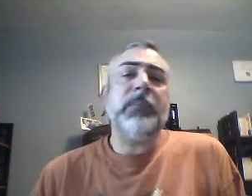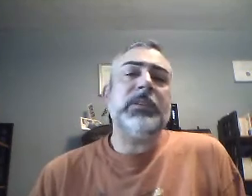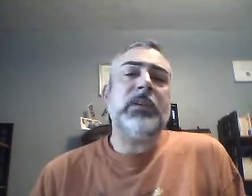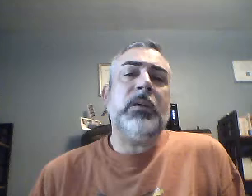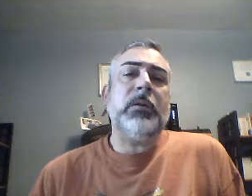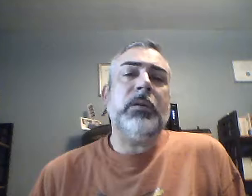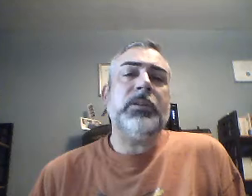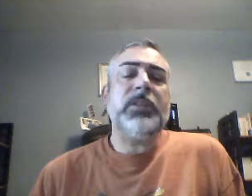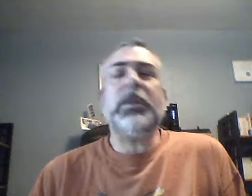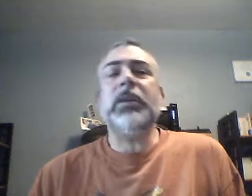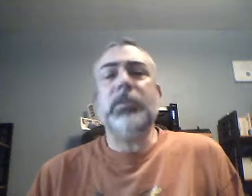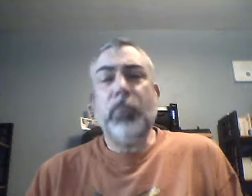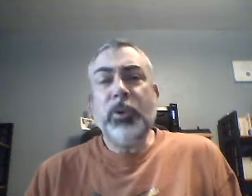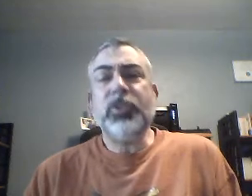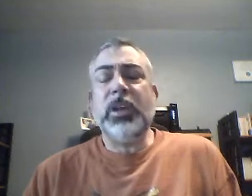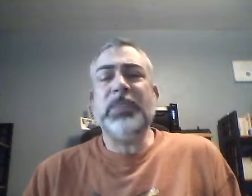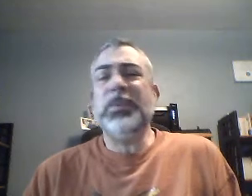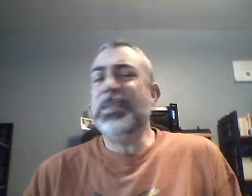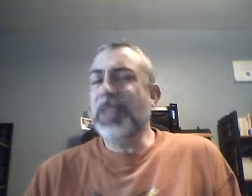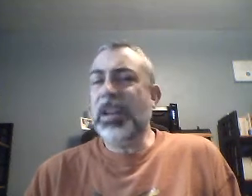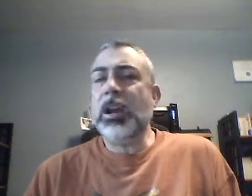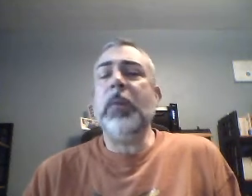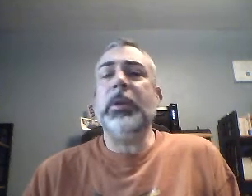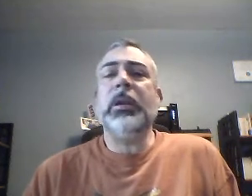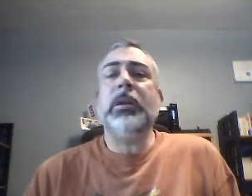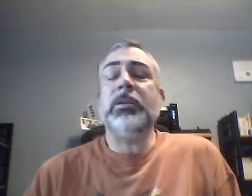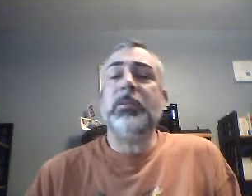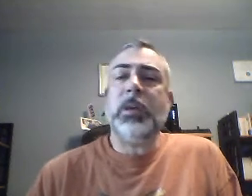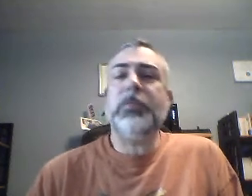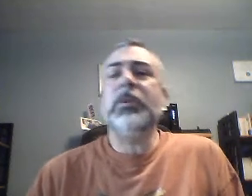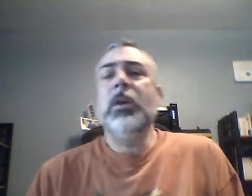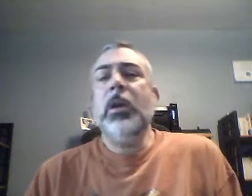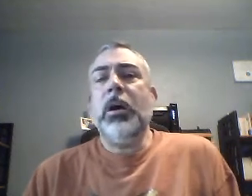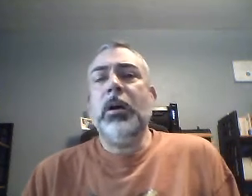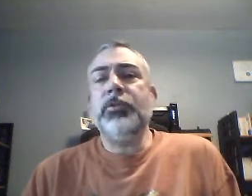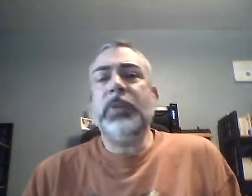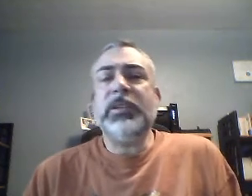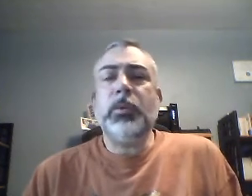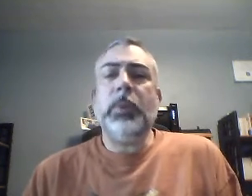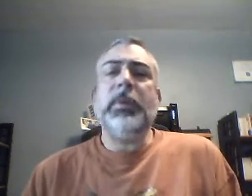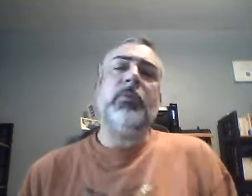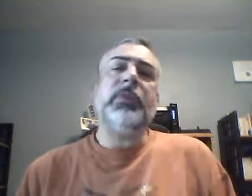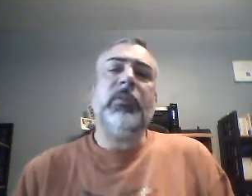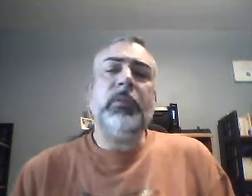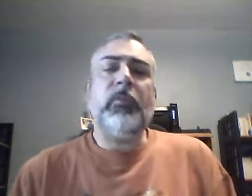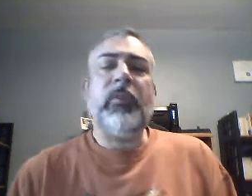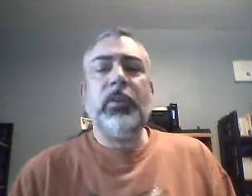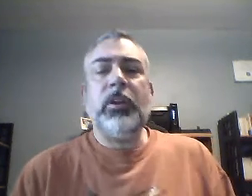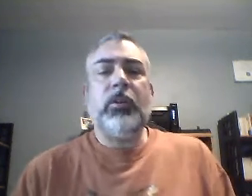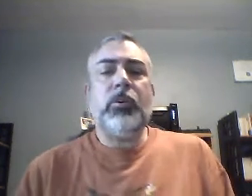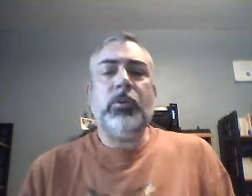it's stigmatized and marginalized, but it's not uncommon. And sometimes trans and queer people are definitely revered in other